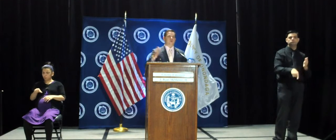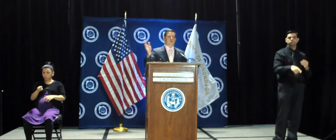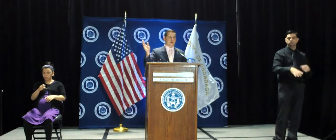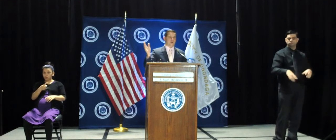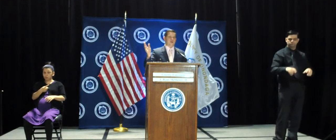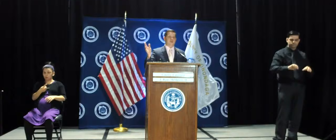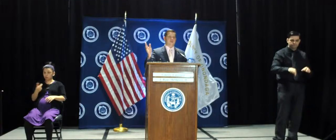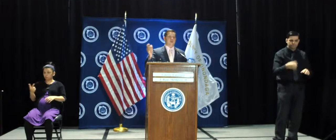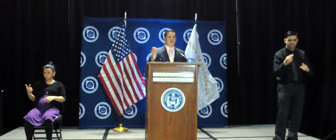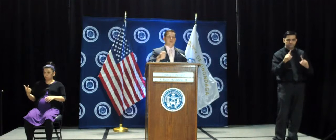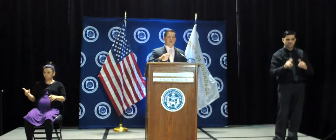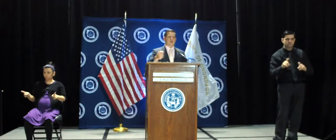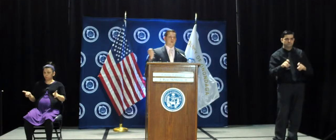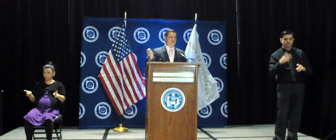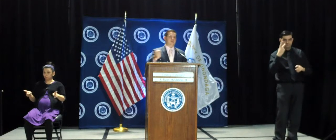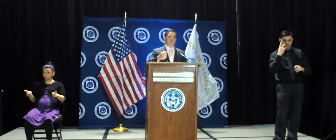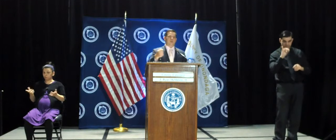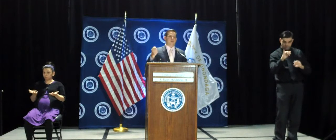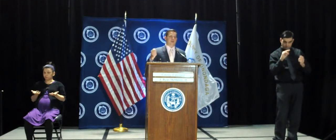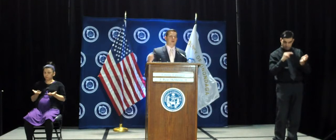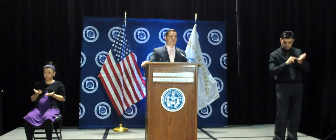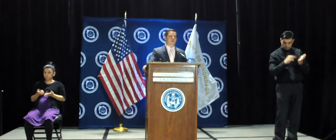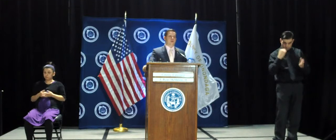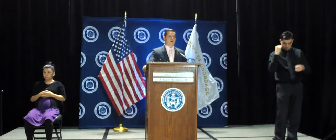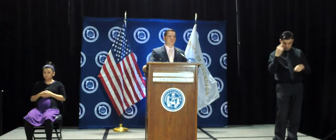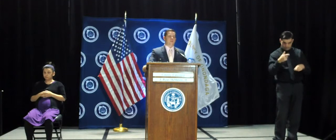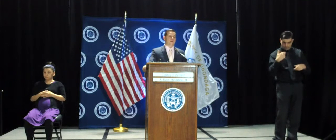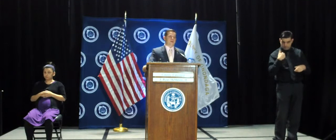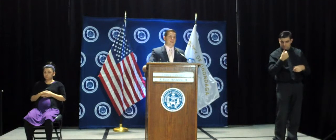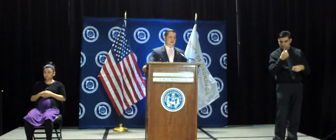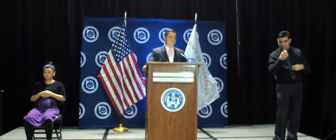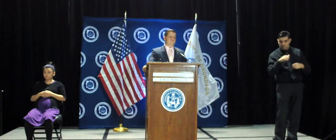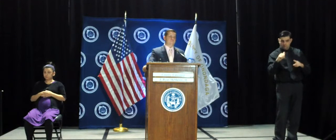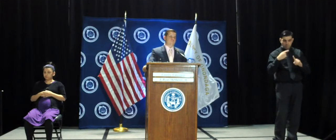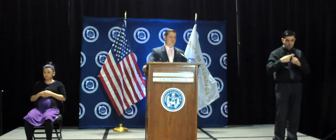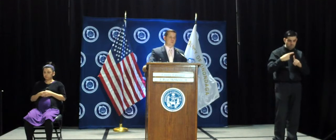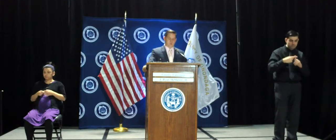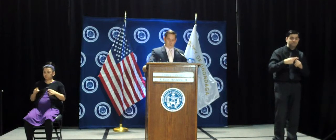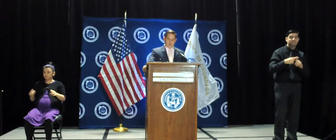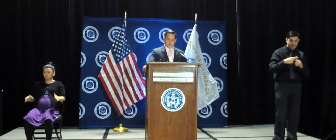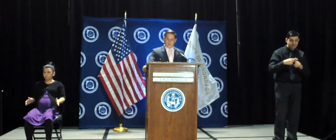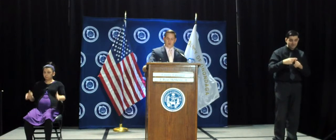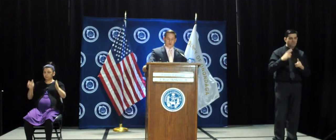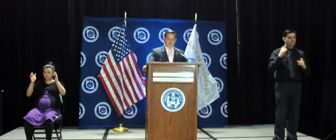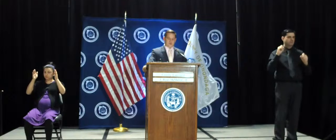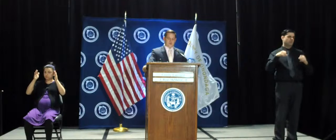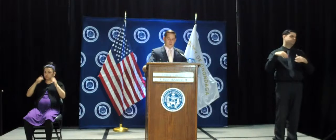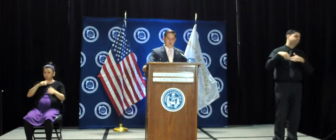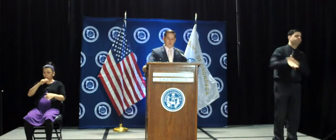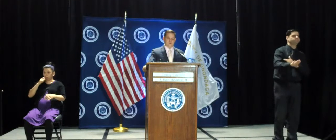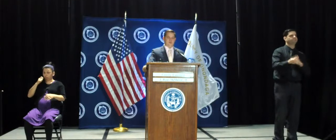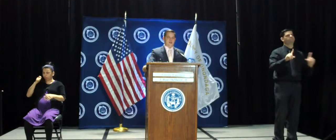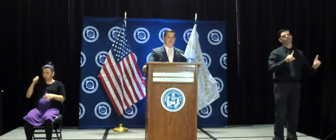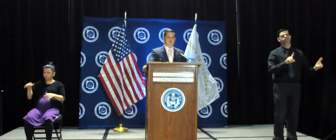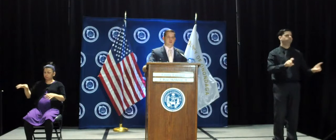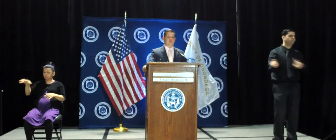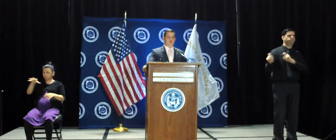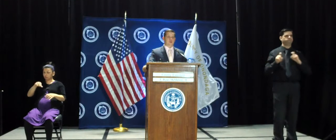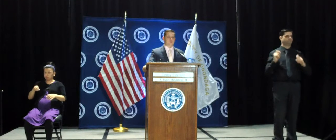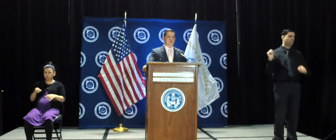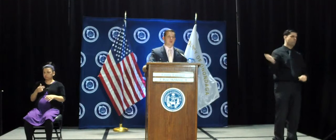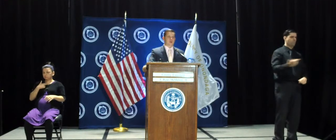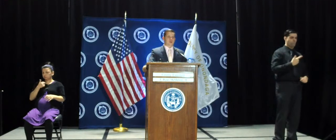indicator goes away because it's in the building, then you'll pick it up. But we're concerned about when we see cases